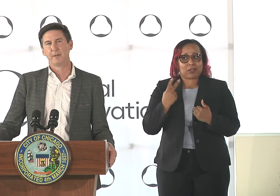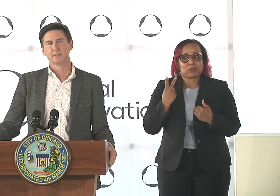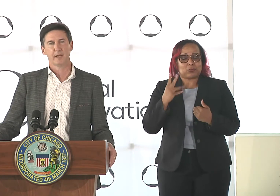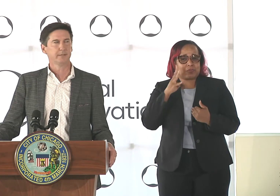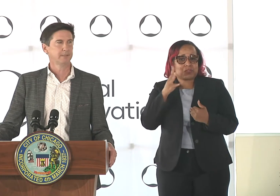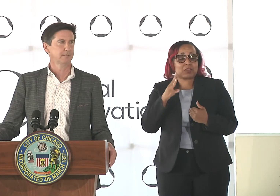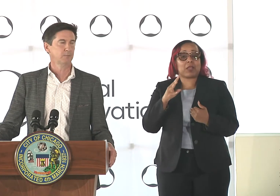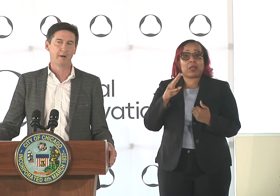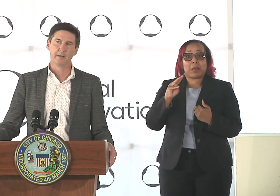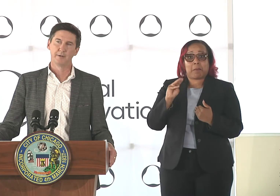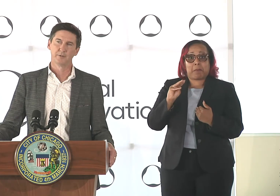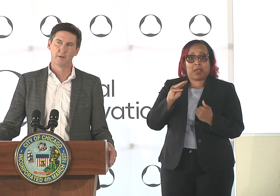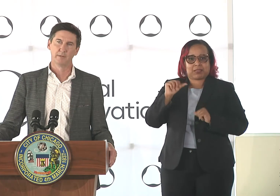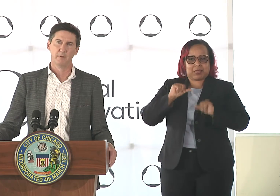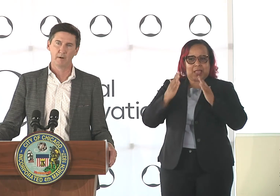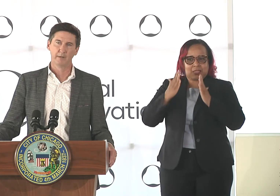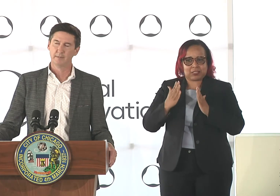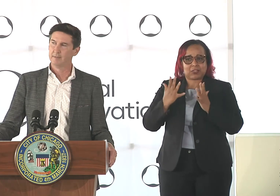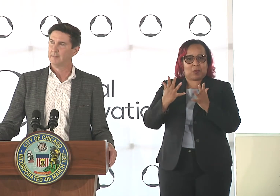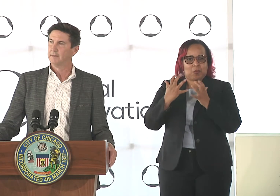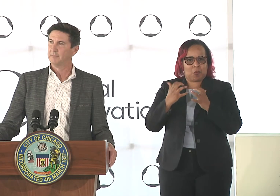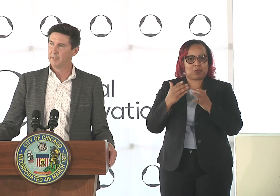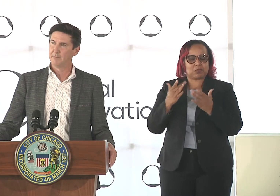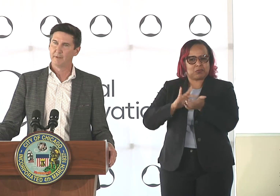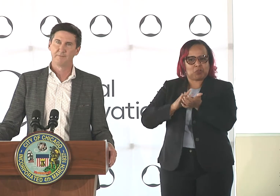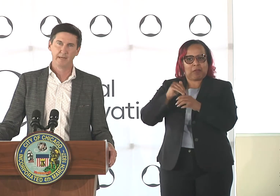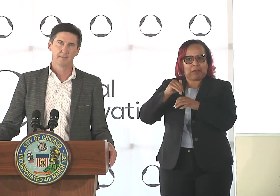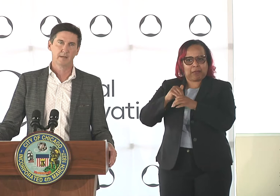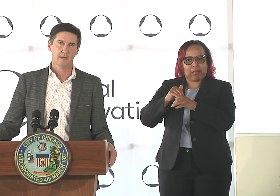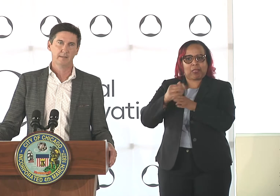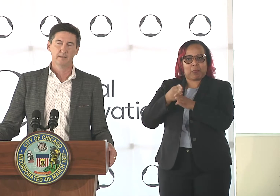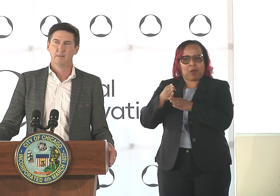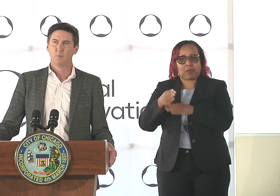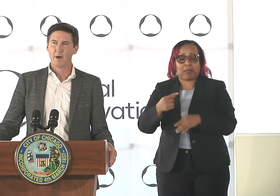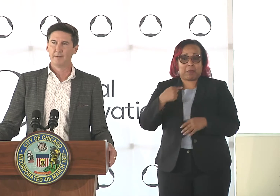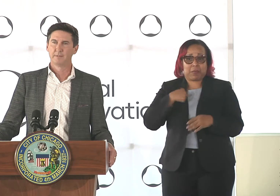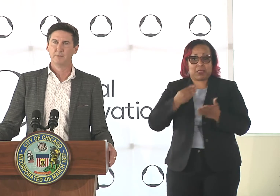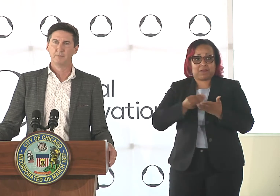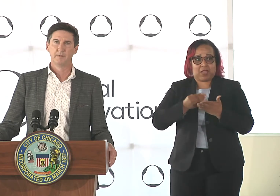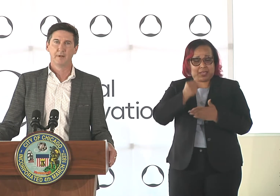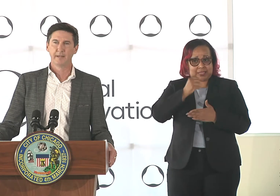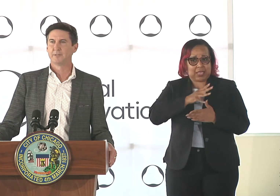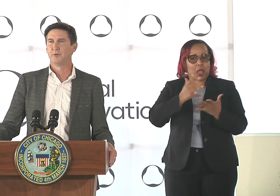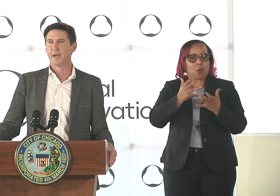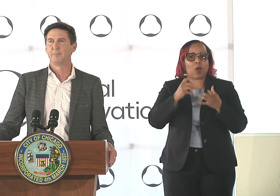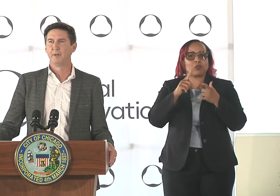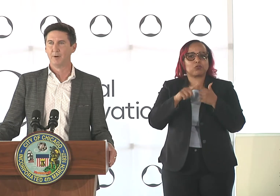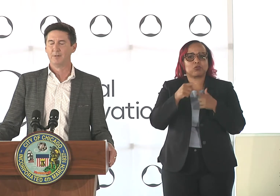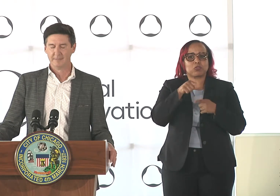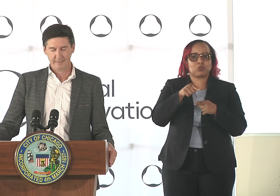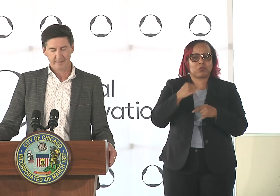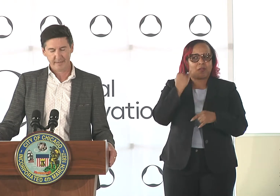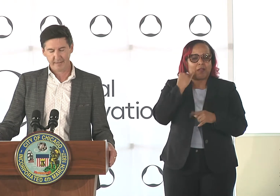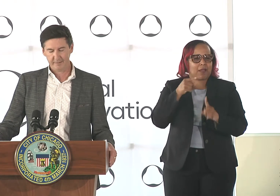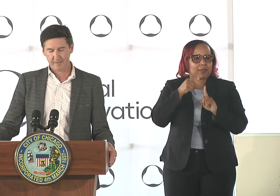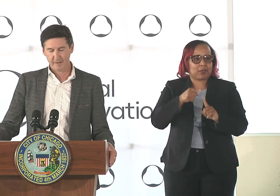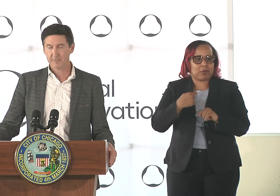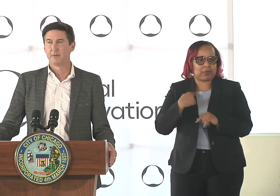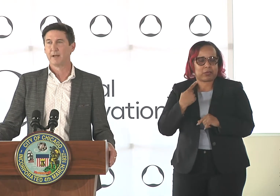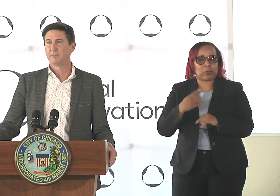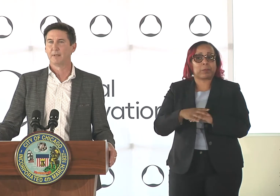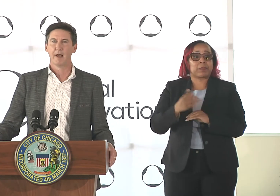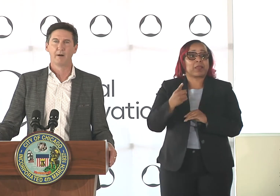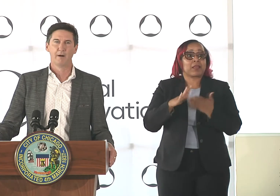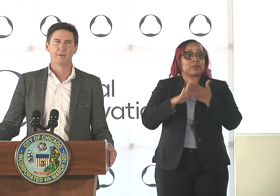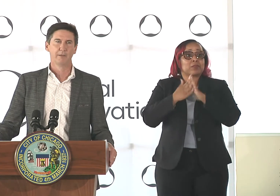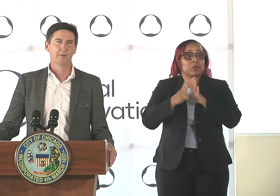Mike, being a scientist, wanted to get a drug to the market. Me, being a finance guy, wanted to get to an IPO. And it turned